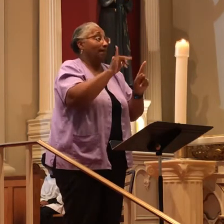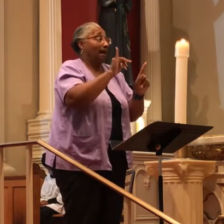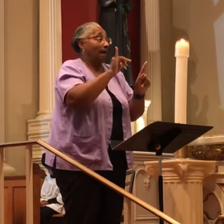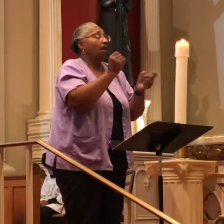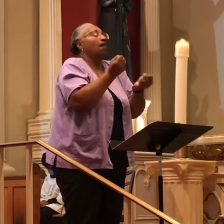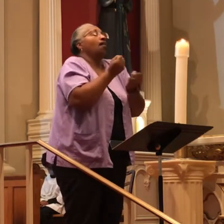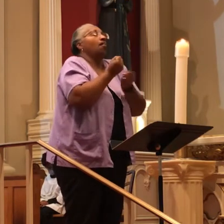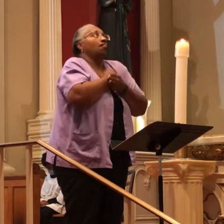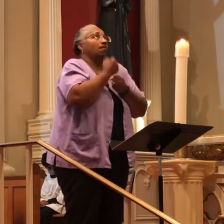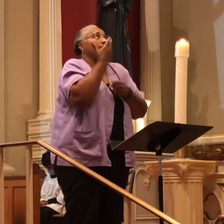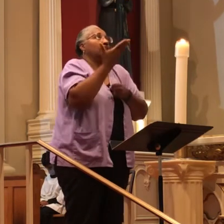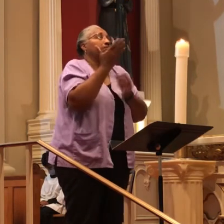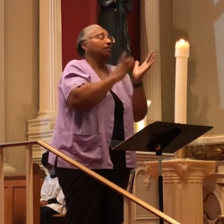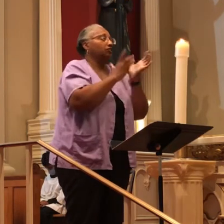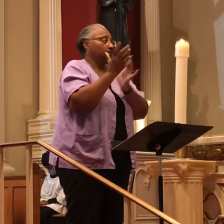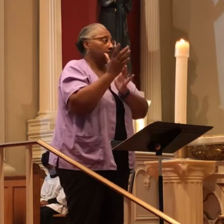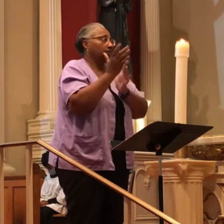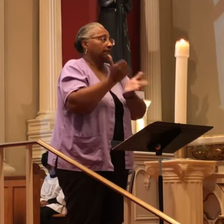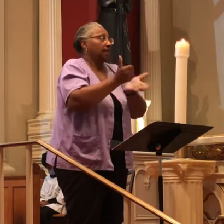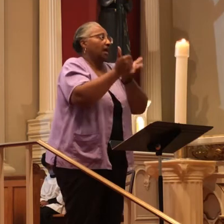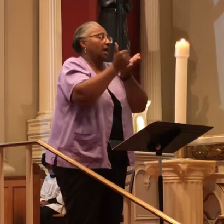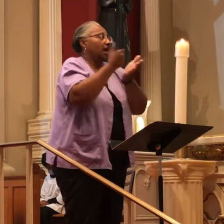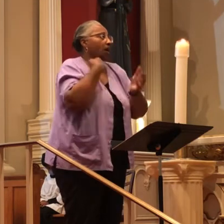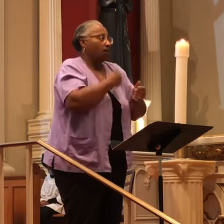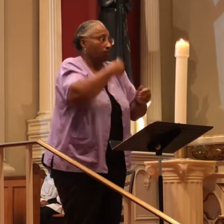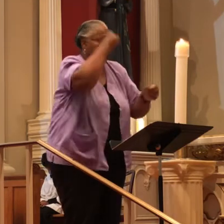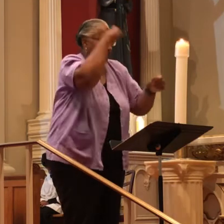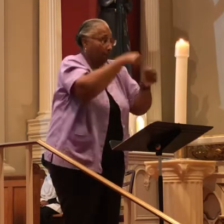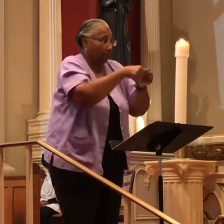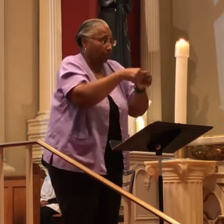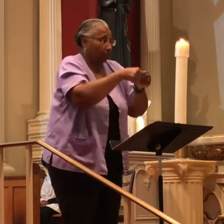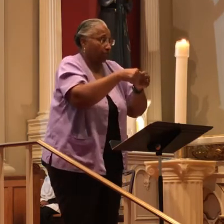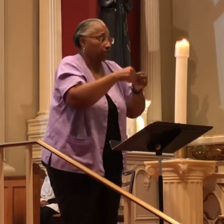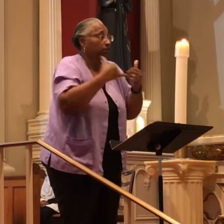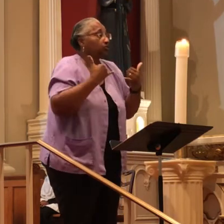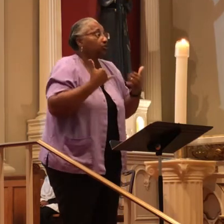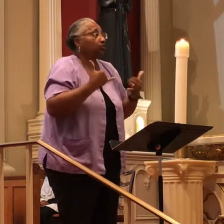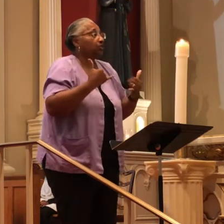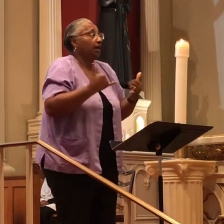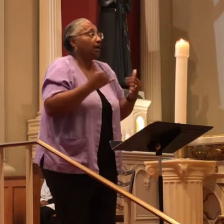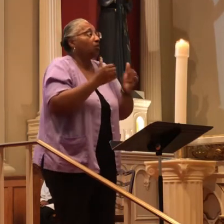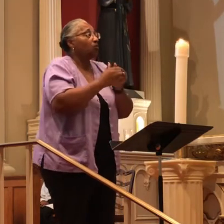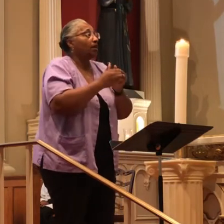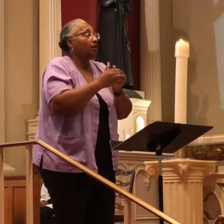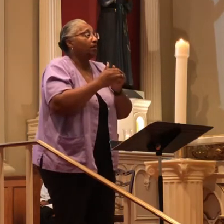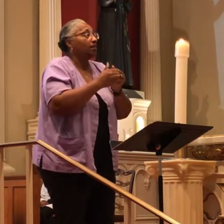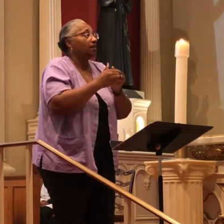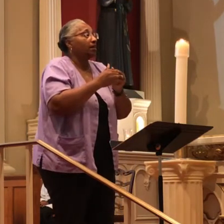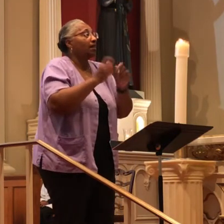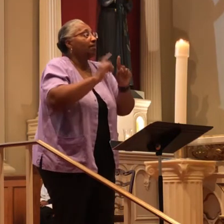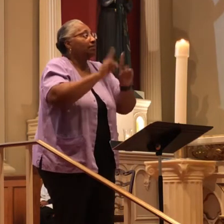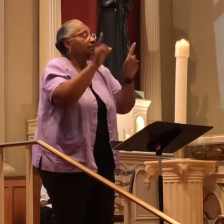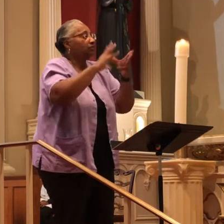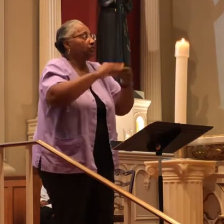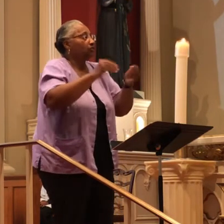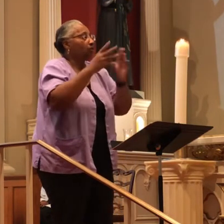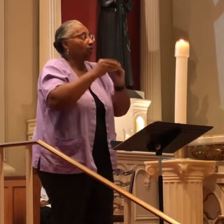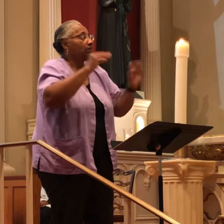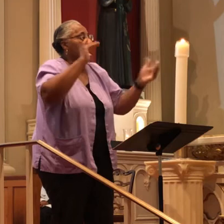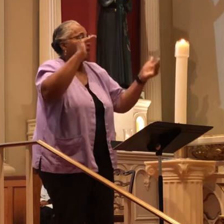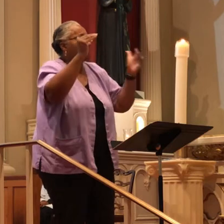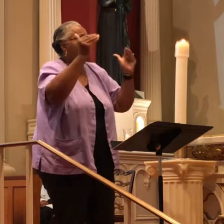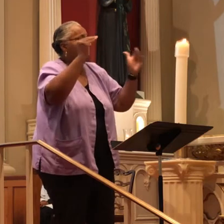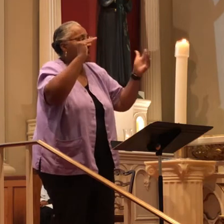Jesus reminds us of that today as he gives us the beautiful parables of the kingdom, encouraging us to not think